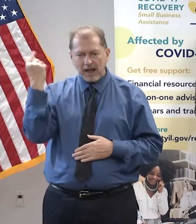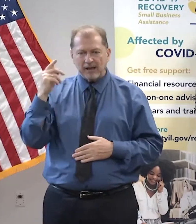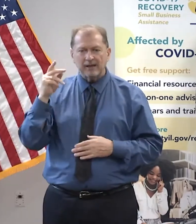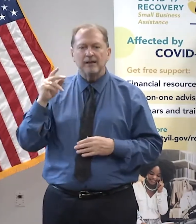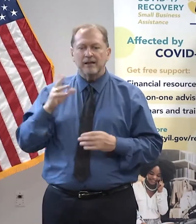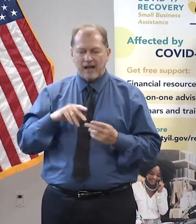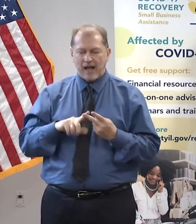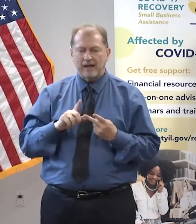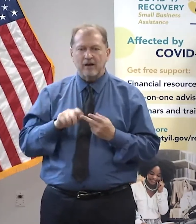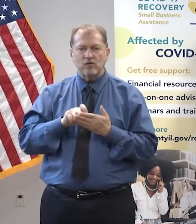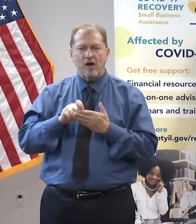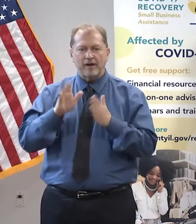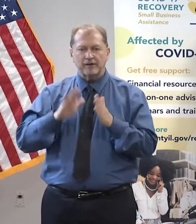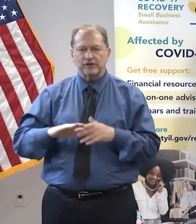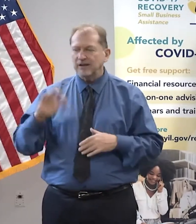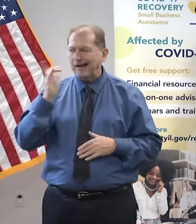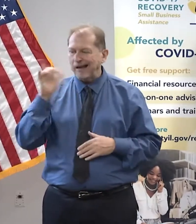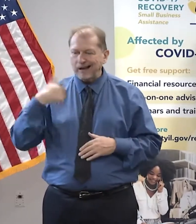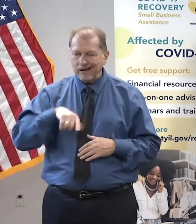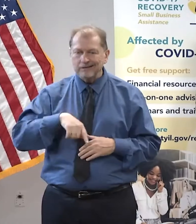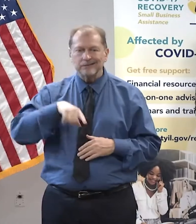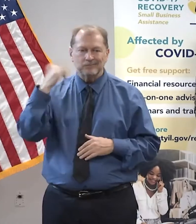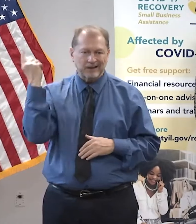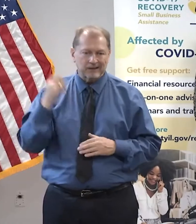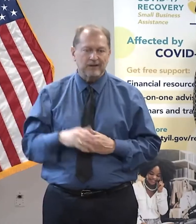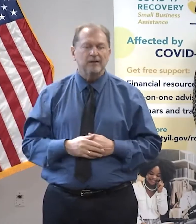us, just so we could see that we were out there.